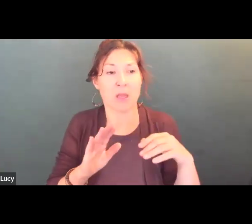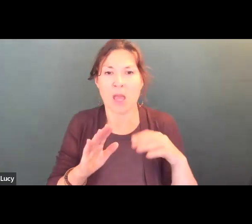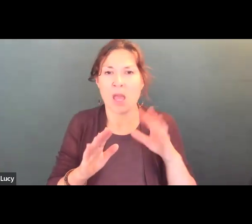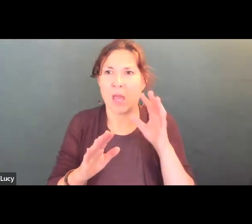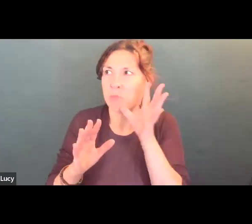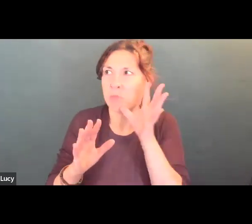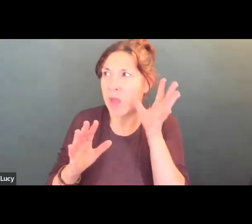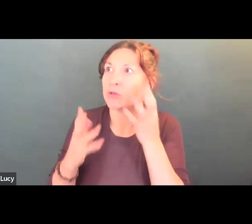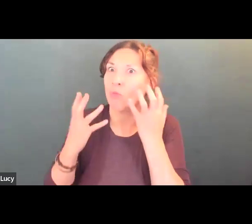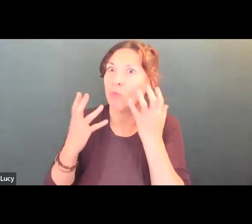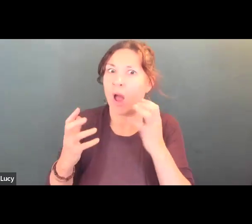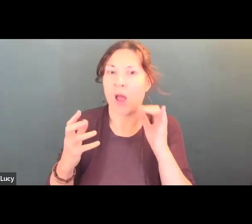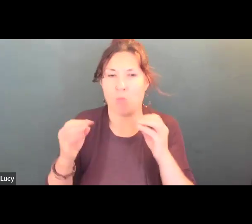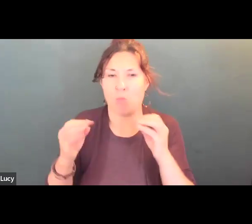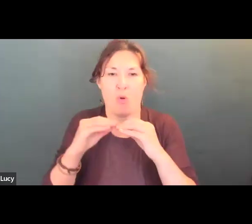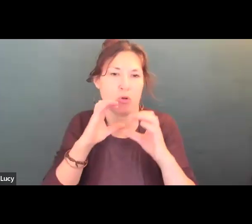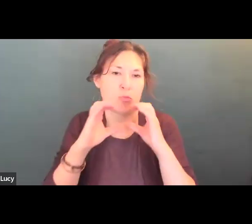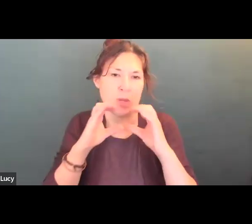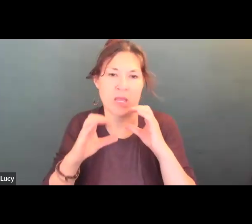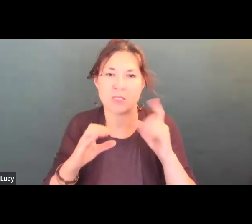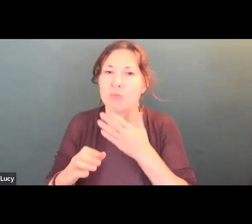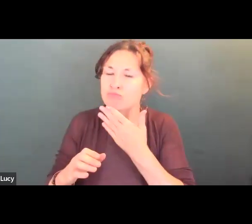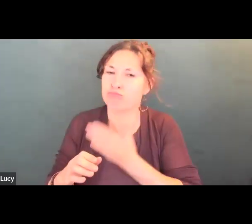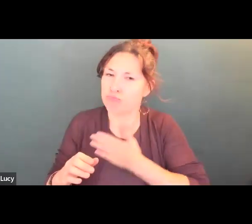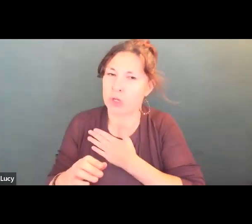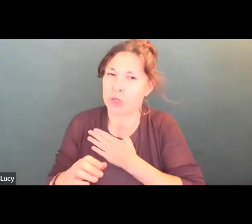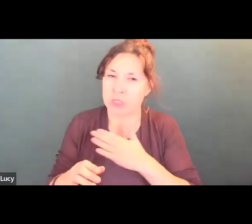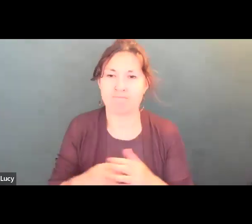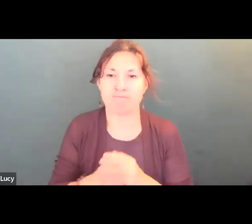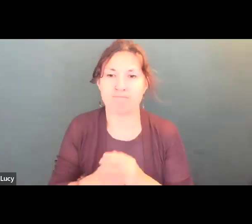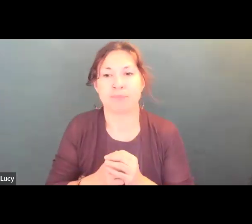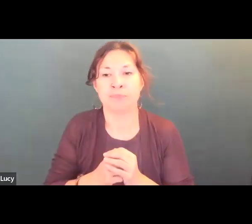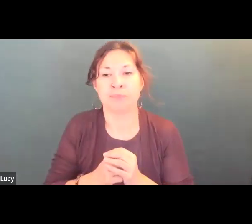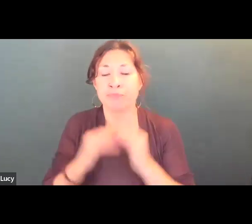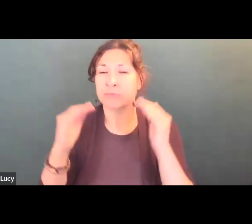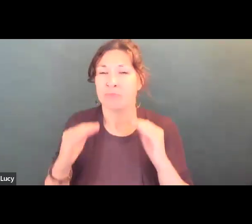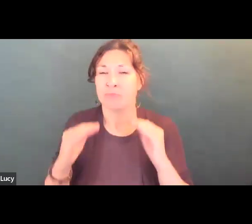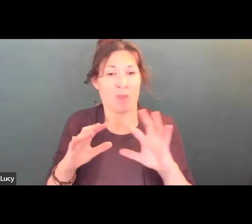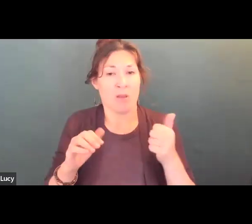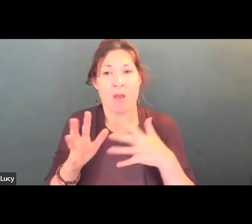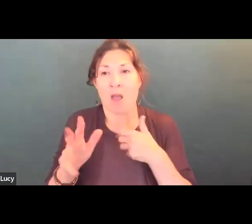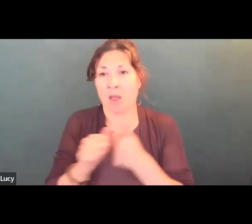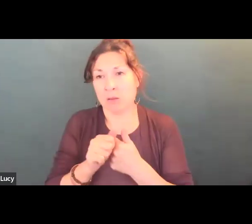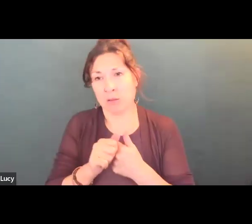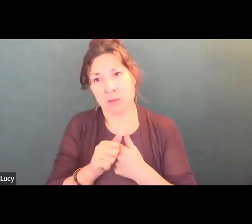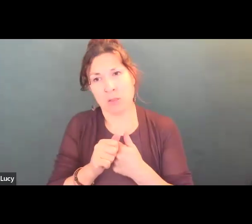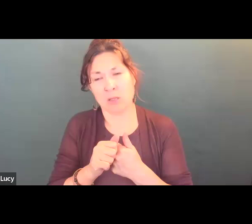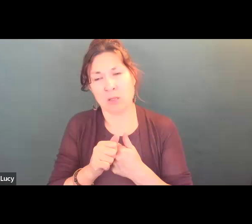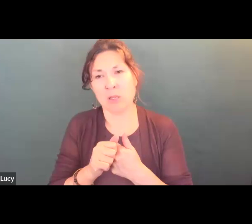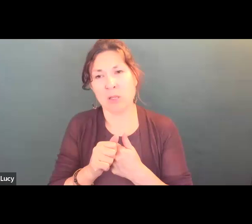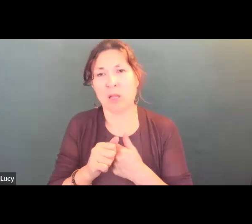and communication. I also want to share a brief update on our program with the Yonder phone